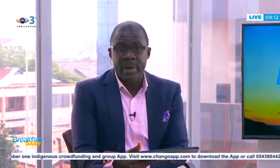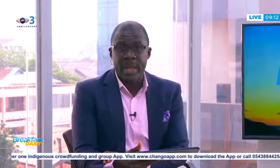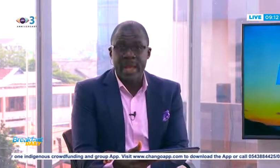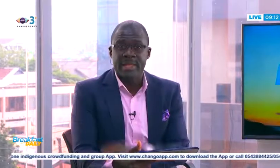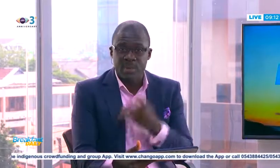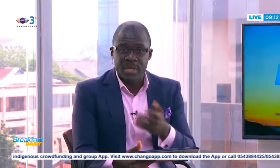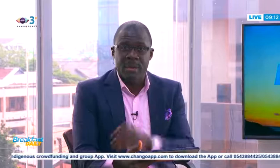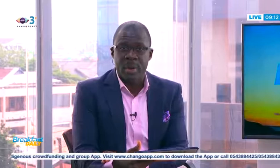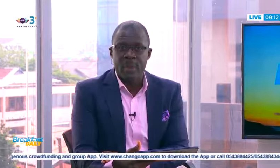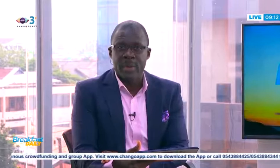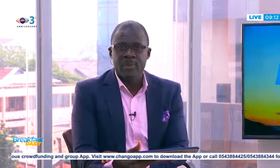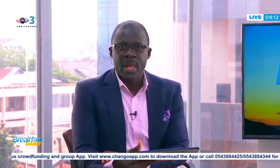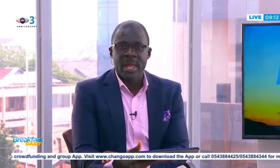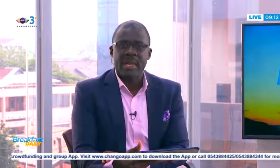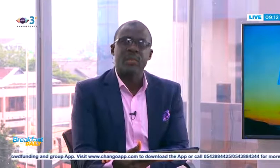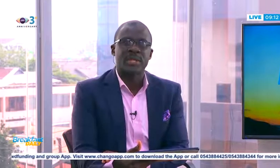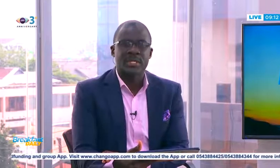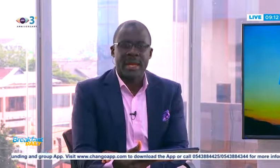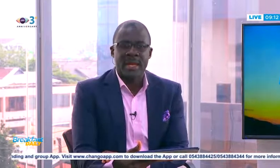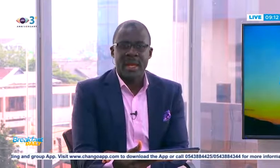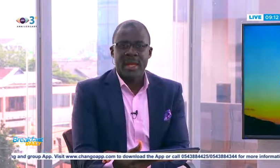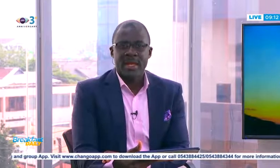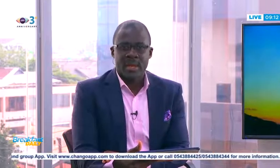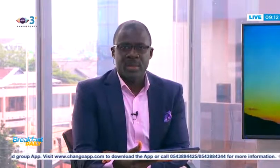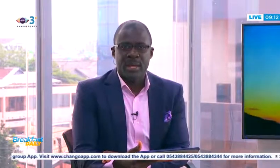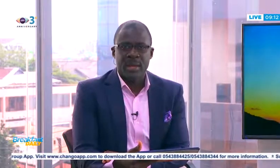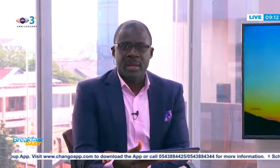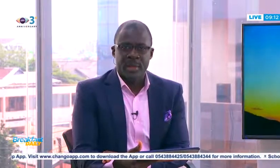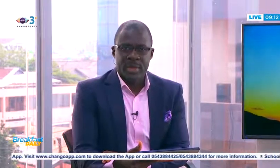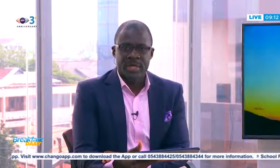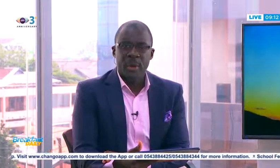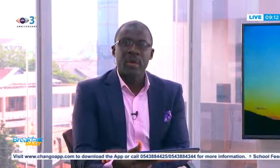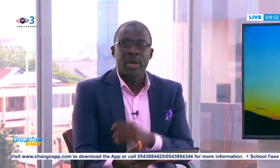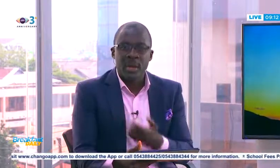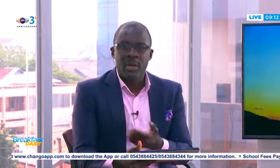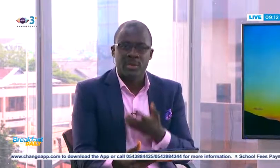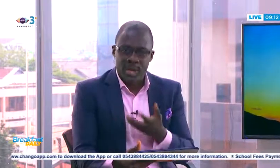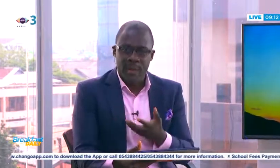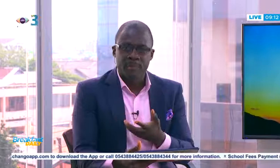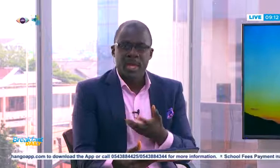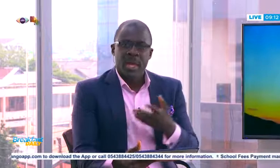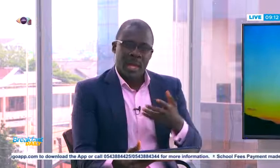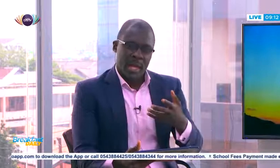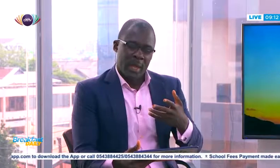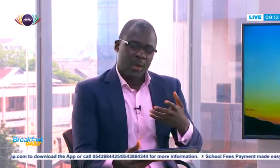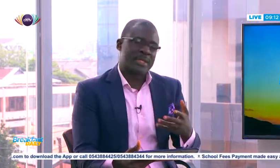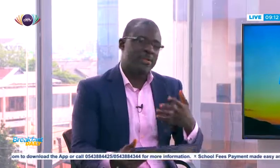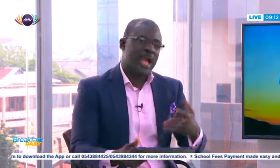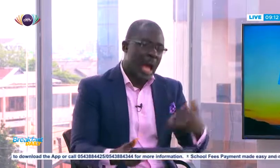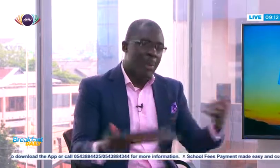hearing and speech impairment, and he was a sign interpreter with us. And we're going to learn today, considering how many